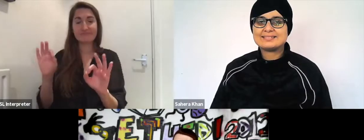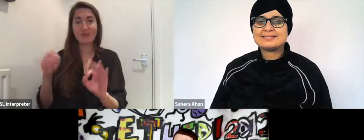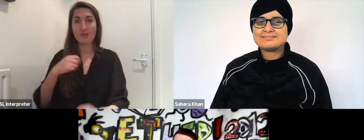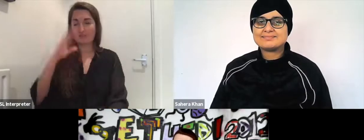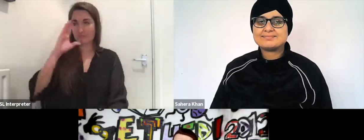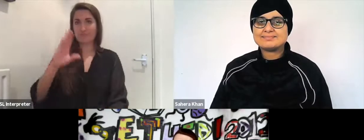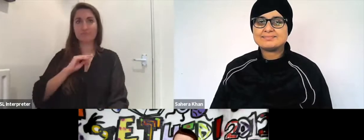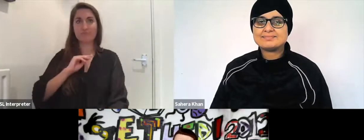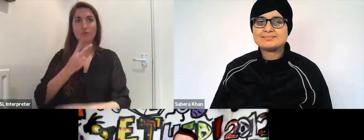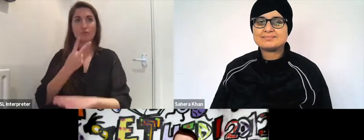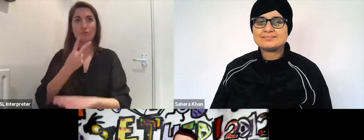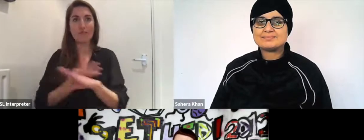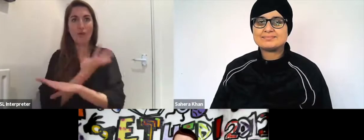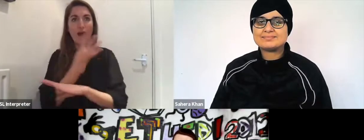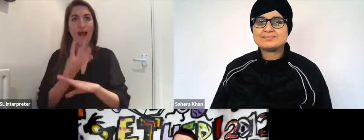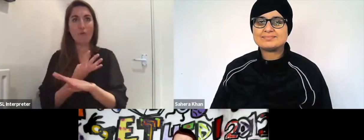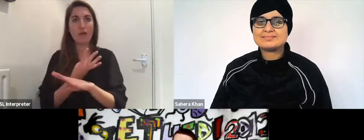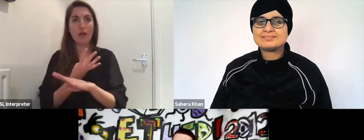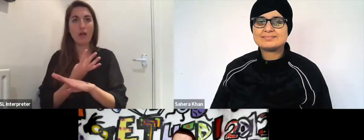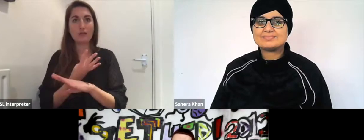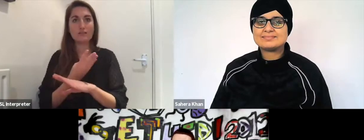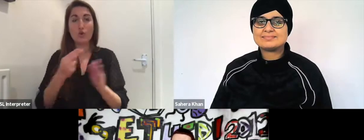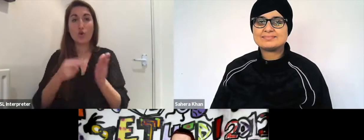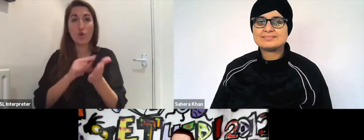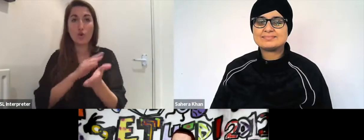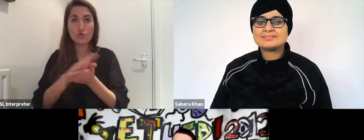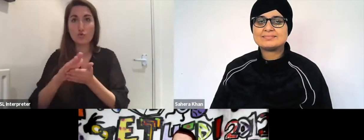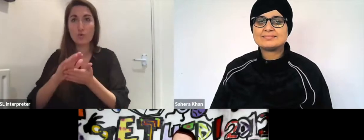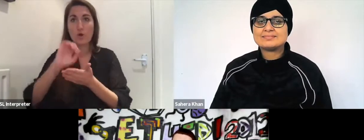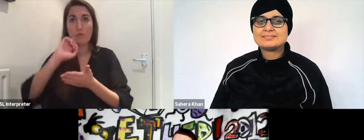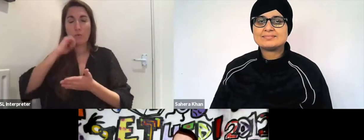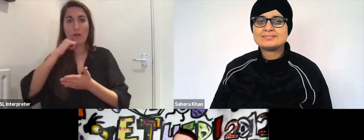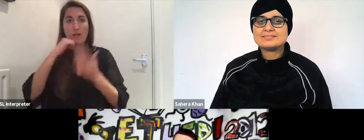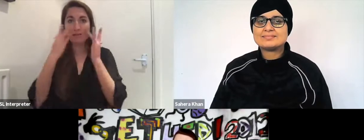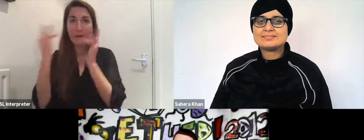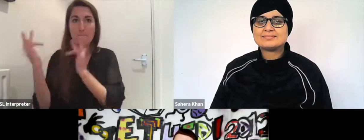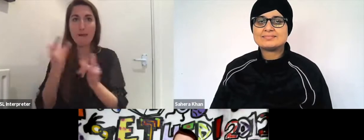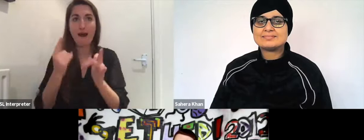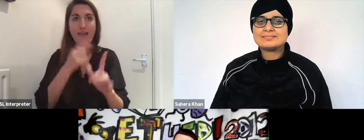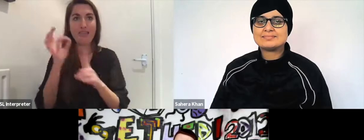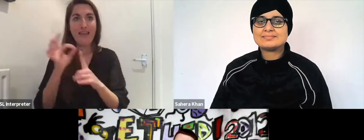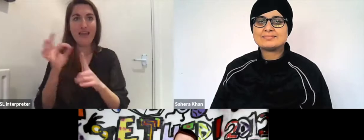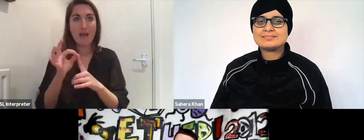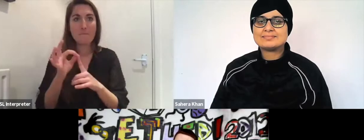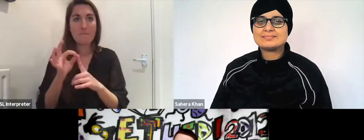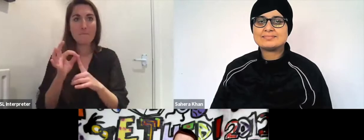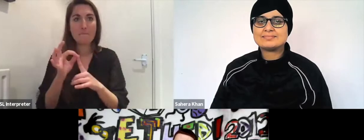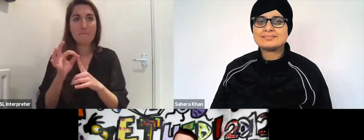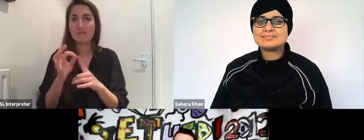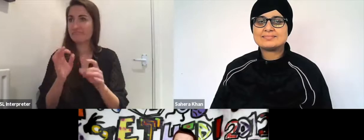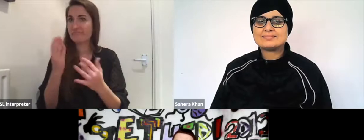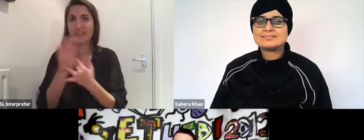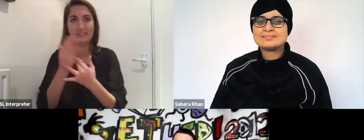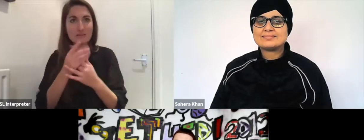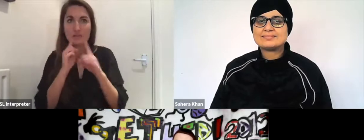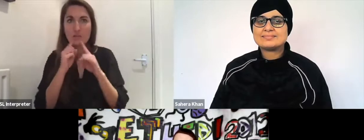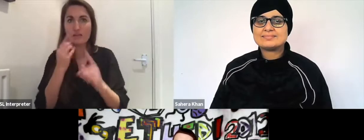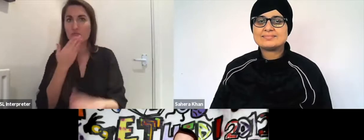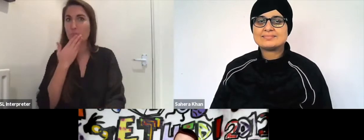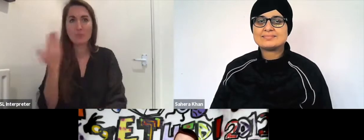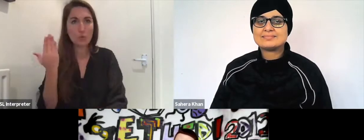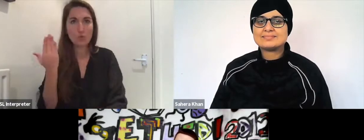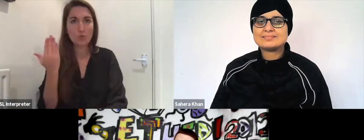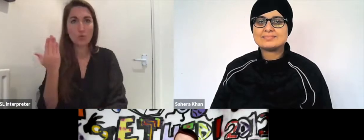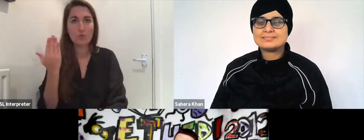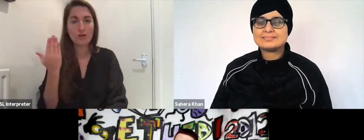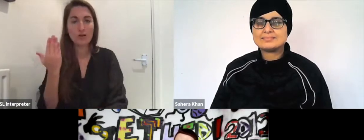hours' notice that Newham was going to pilot the app and there was no accessible information. I'm going